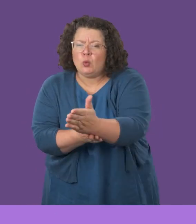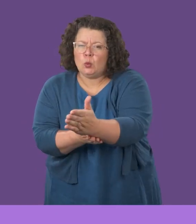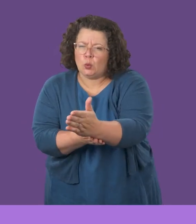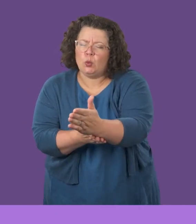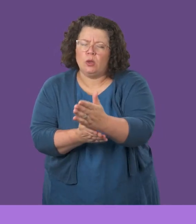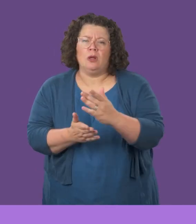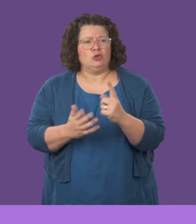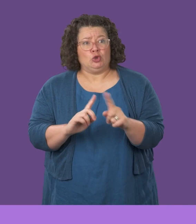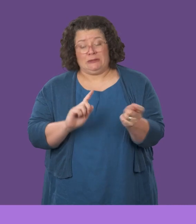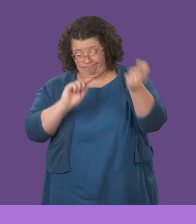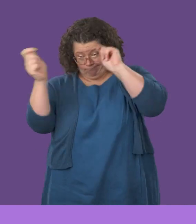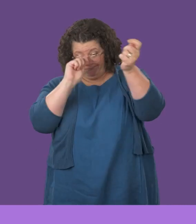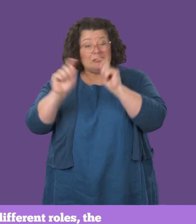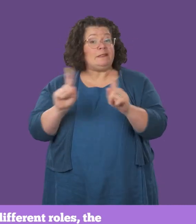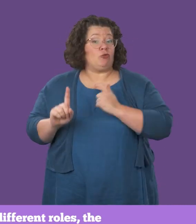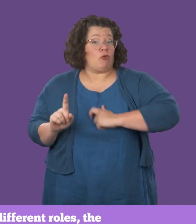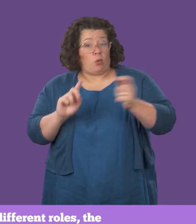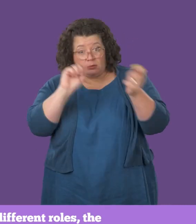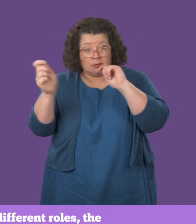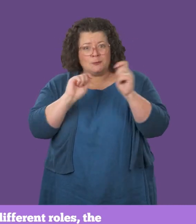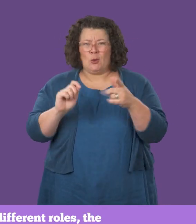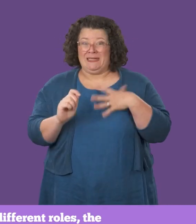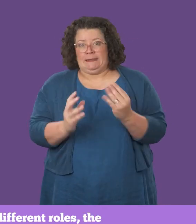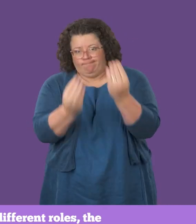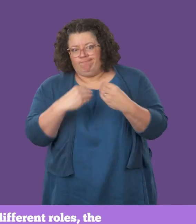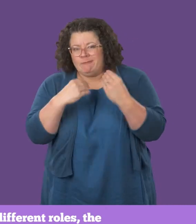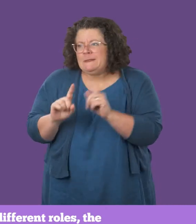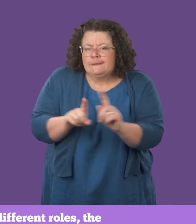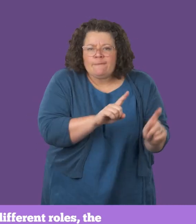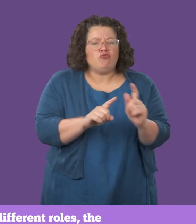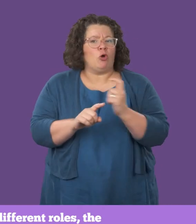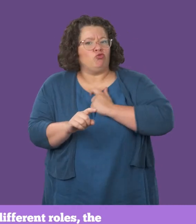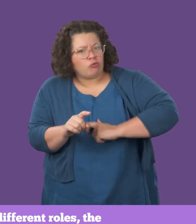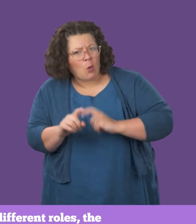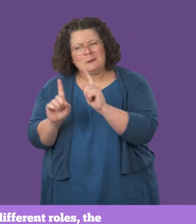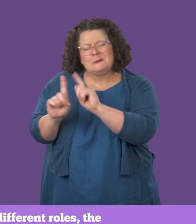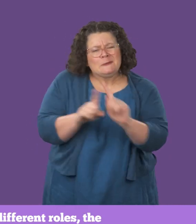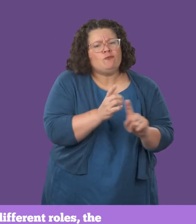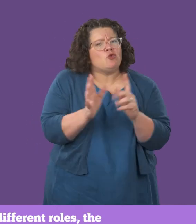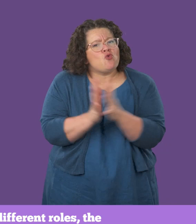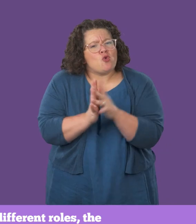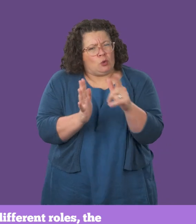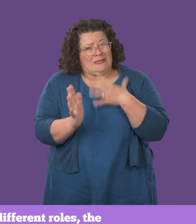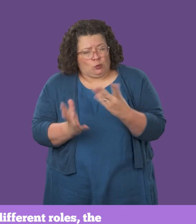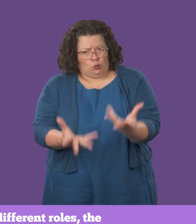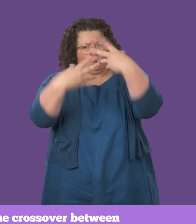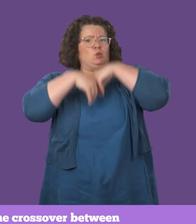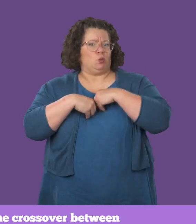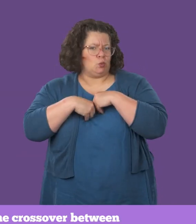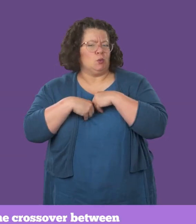on the different roles. So get trained in the different roles, the different bits of legislation. So let's start with that. Let's